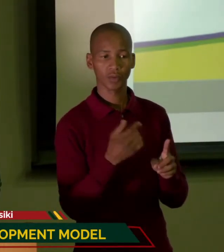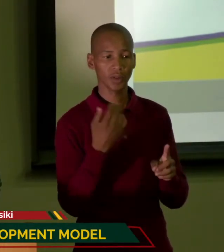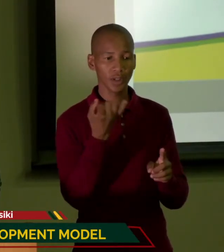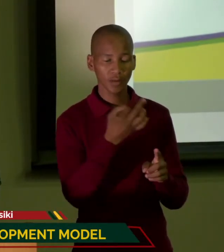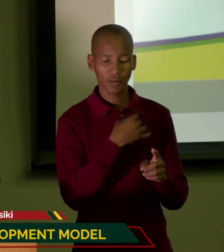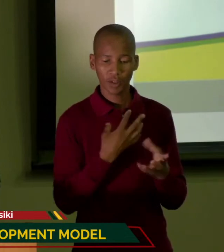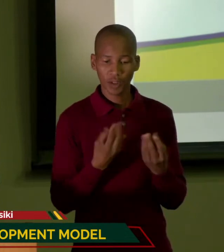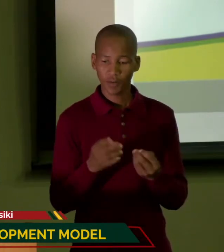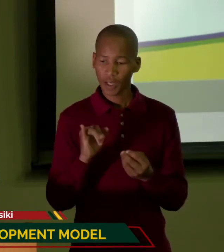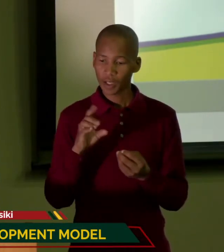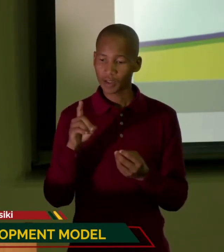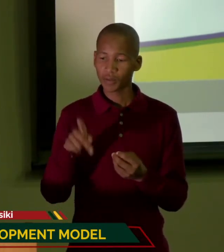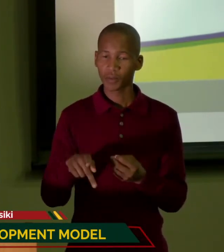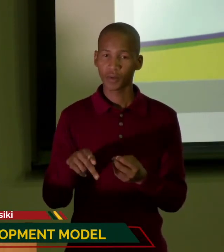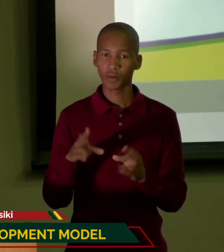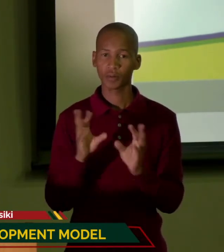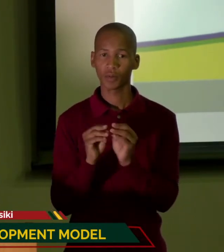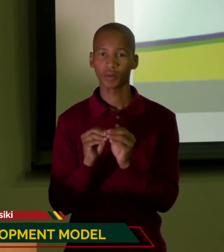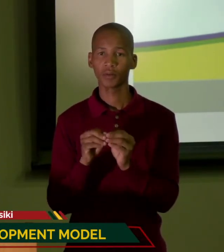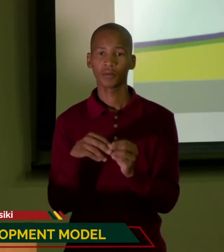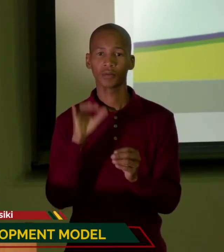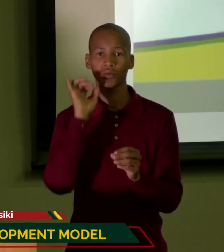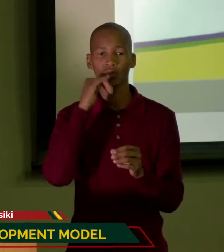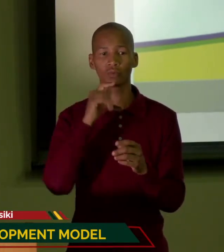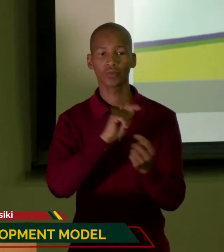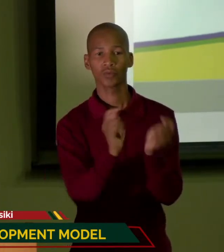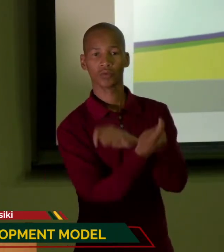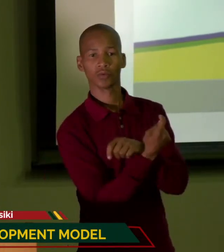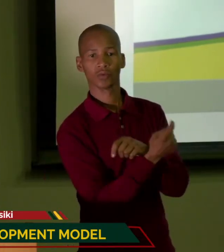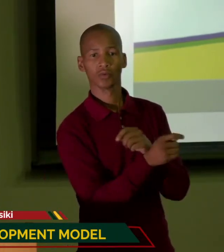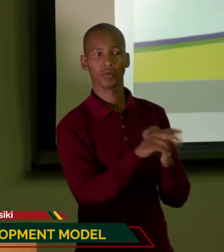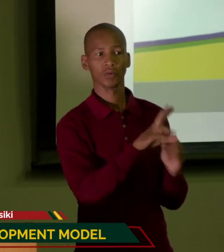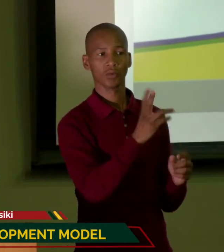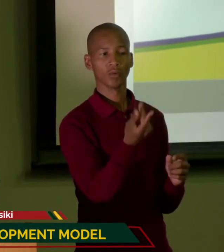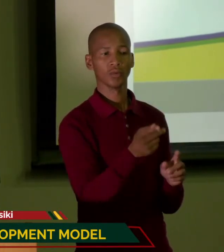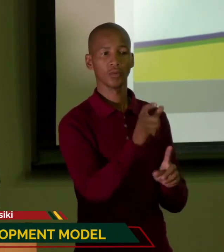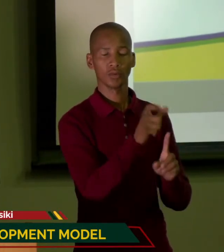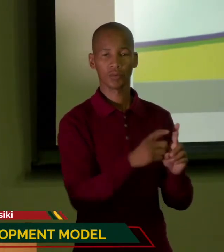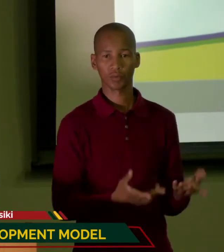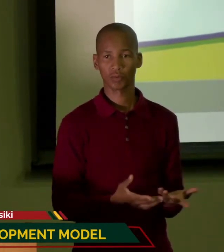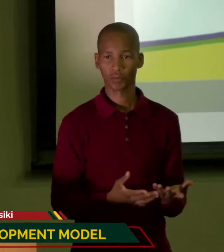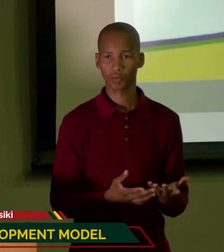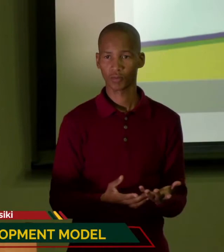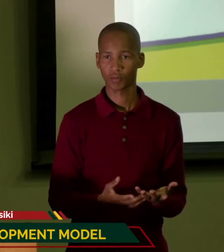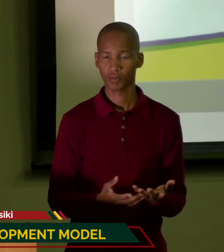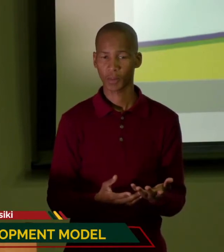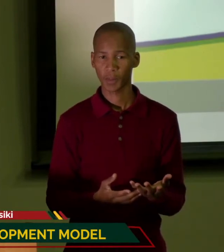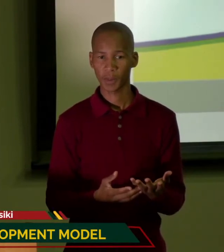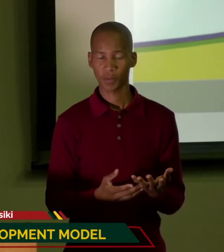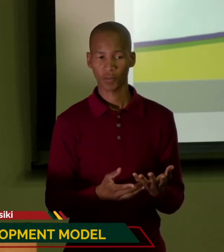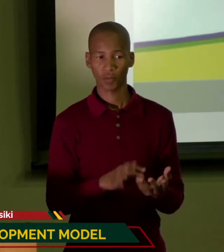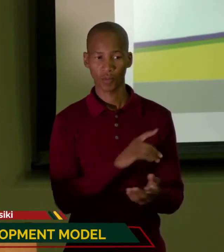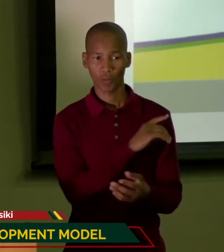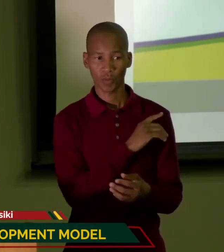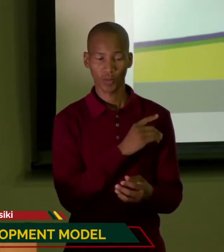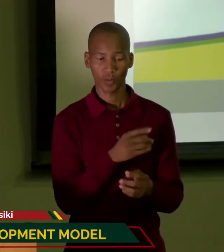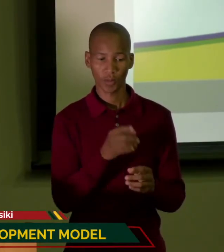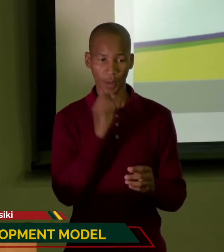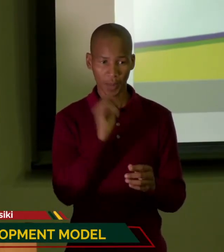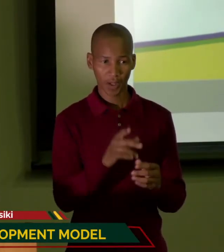meeting ngomso ithumele omnye umntu. Kanti ukuba kuziswa umntu okwazi